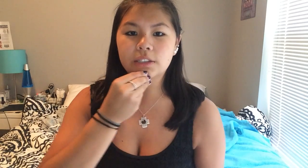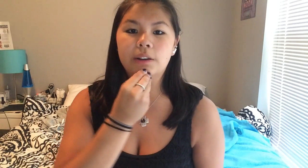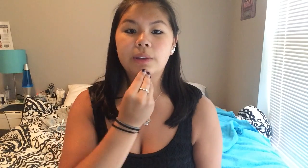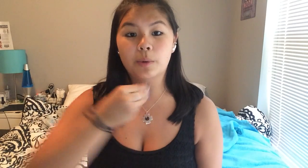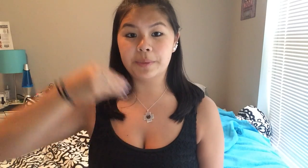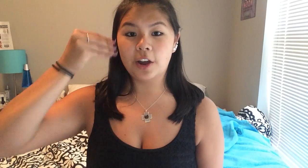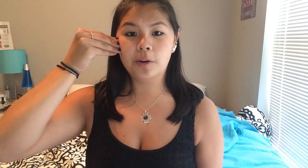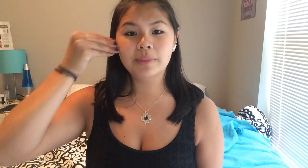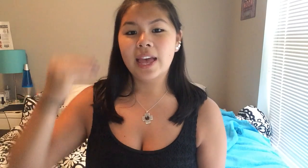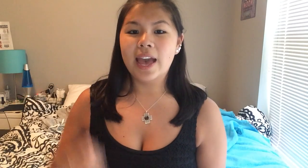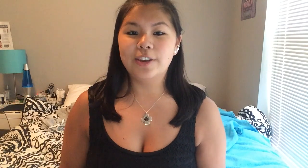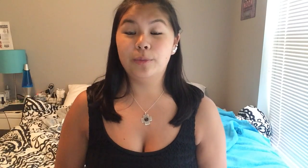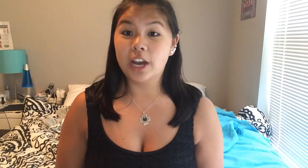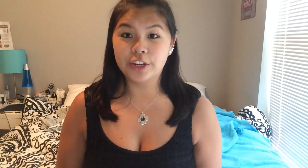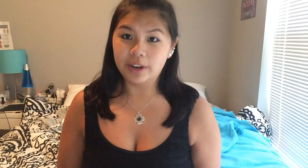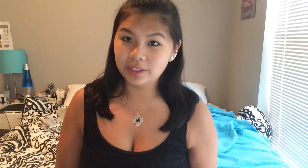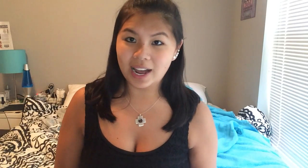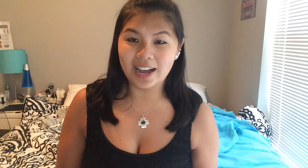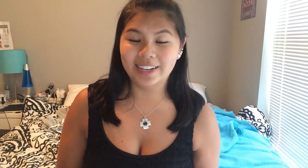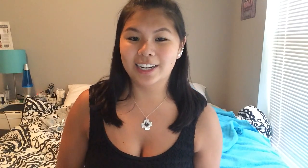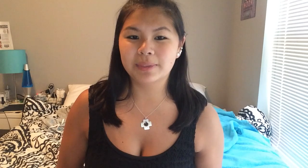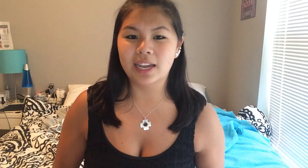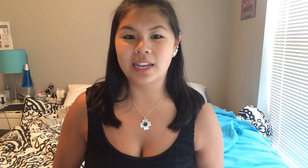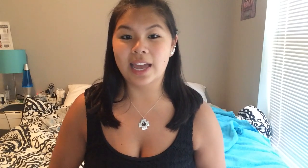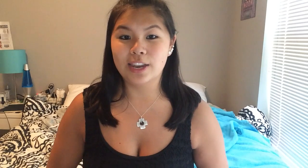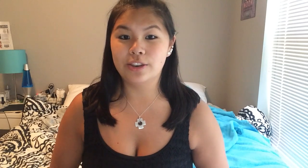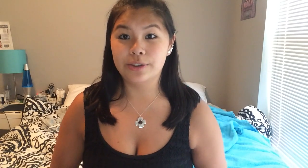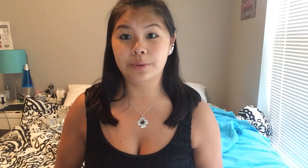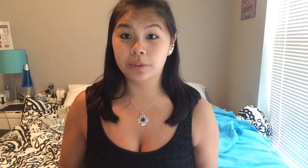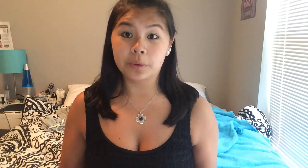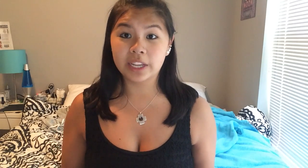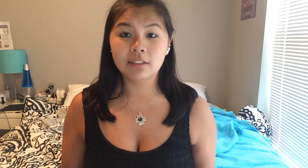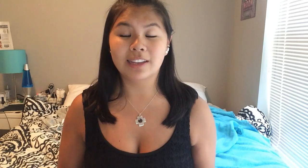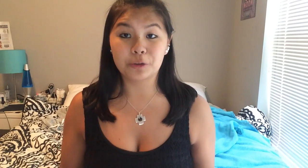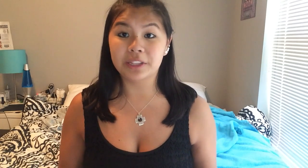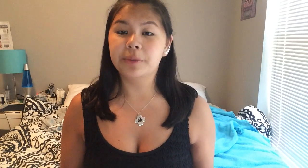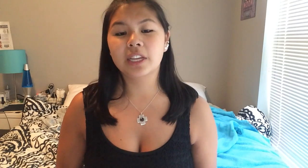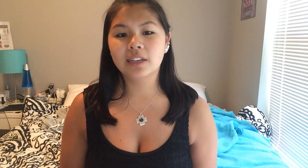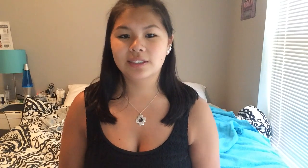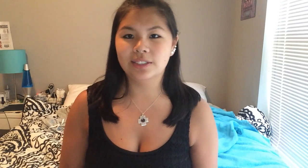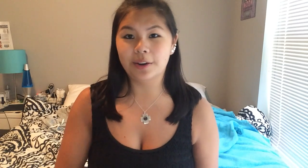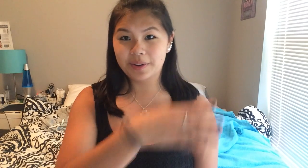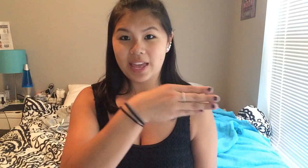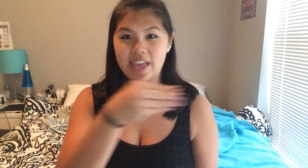So it won't be home and you'll be on your own. I ended up signing and you lonely, like you'll be lonely. So,